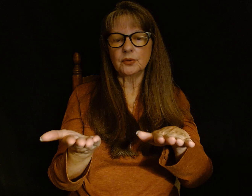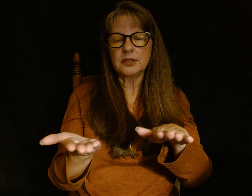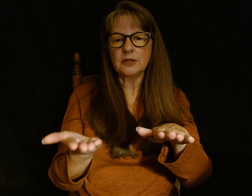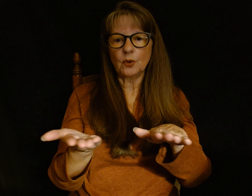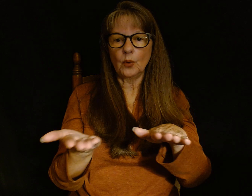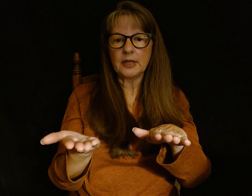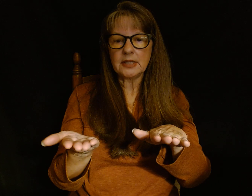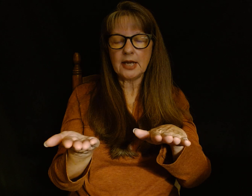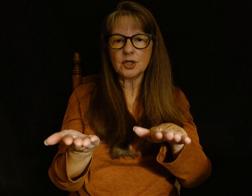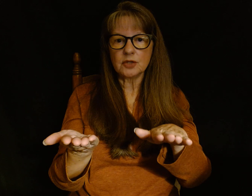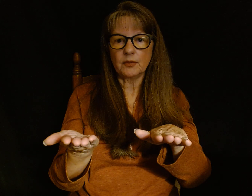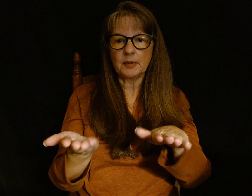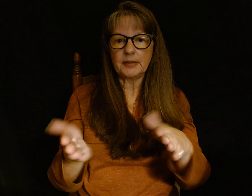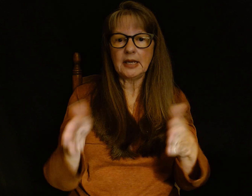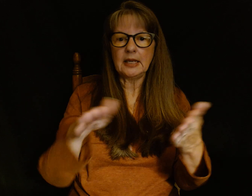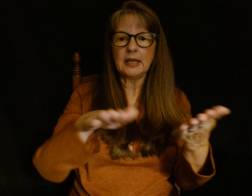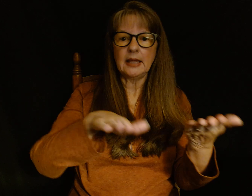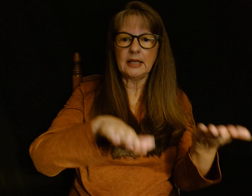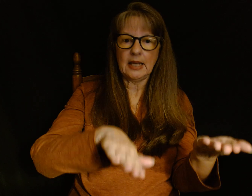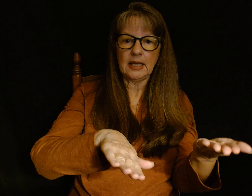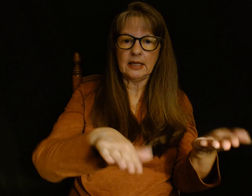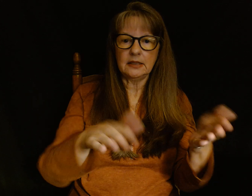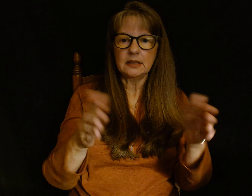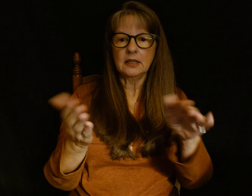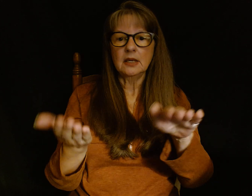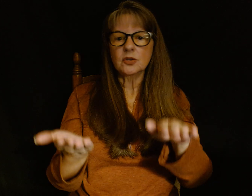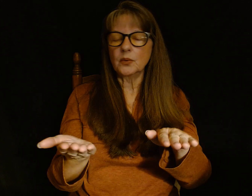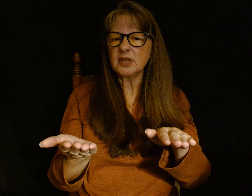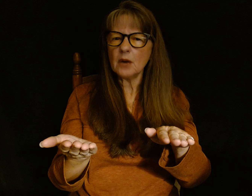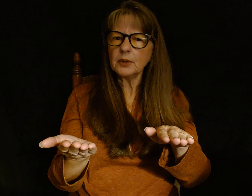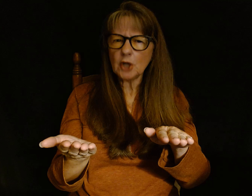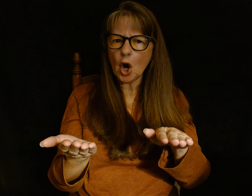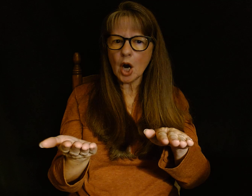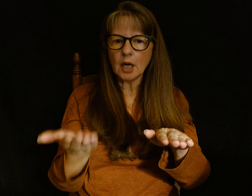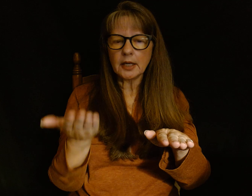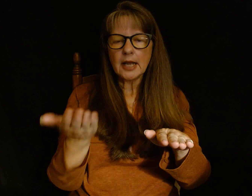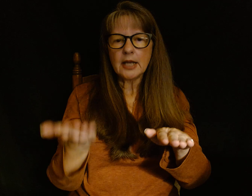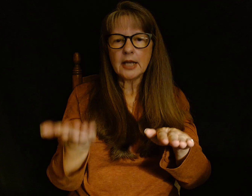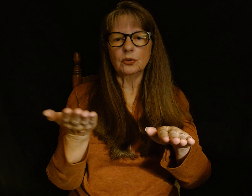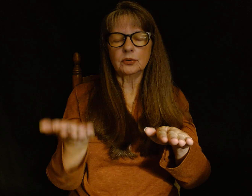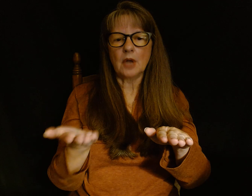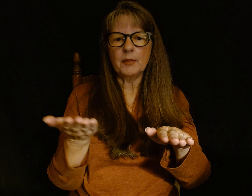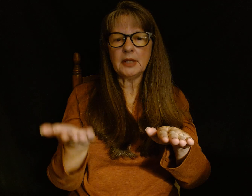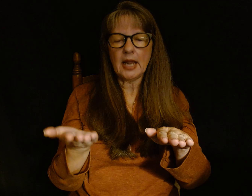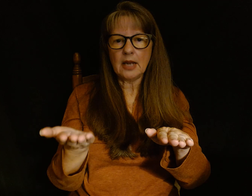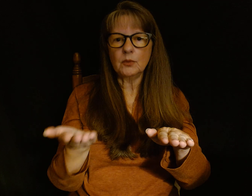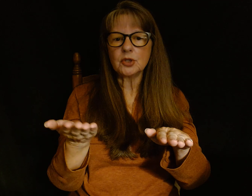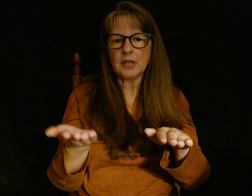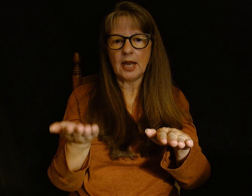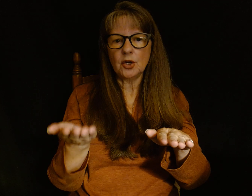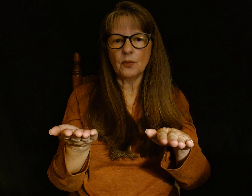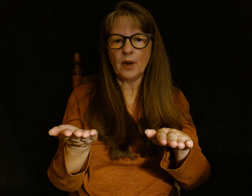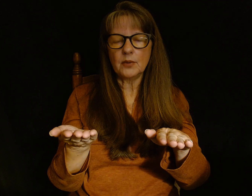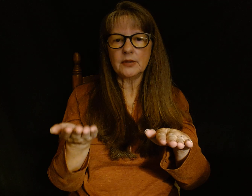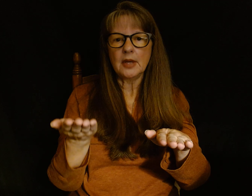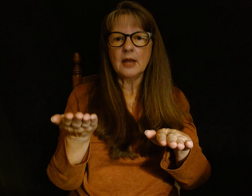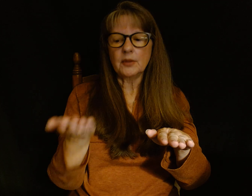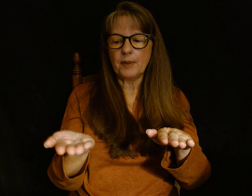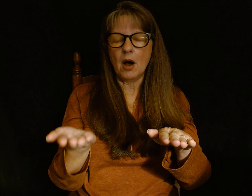different orientations from the beginning and the end. So it's not really hard. Your dominant hand, which is the hand you write with, the palm